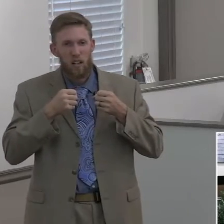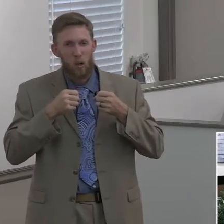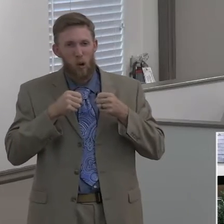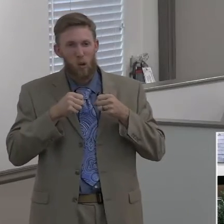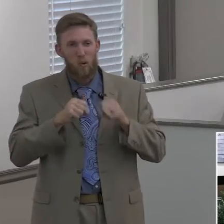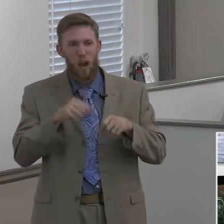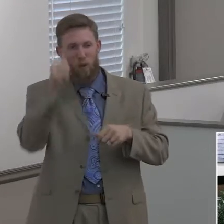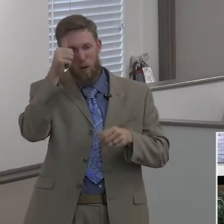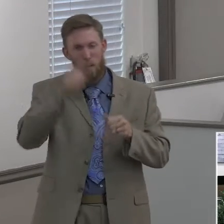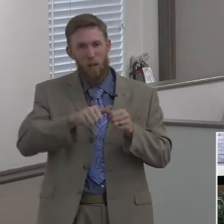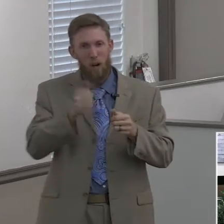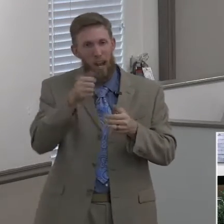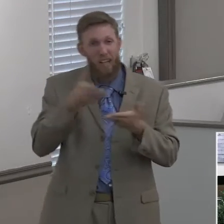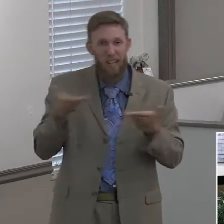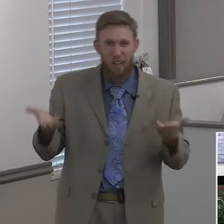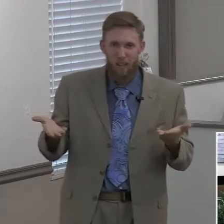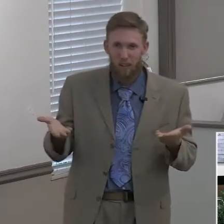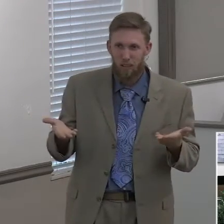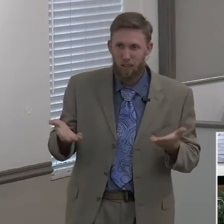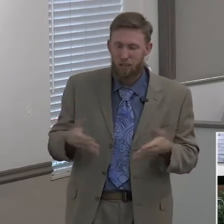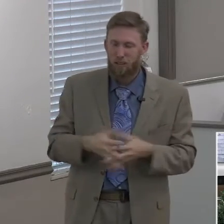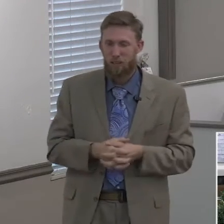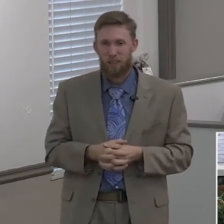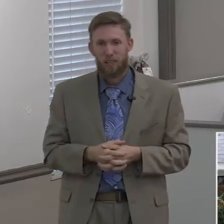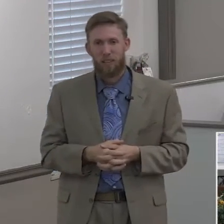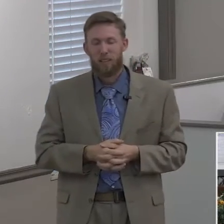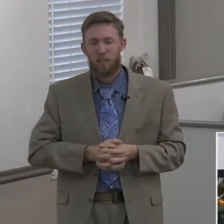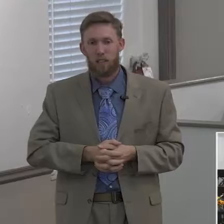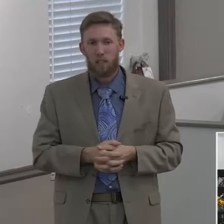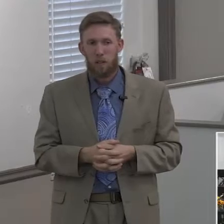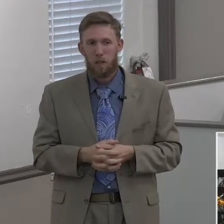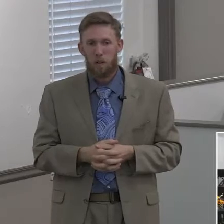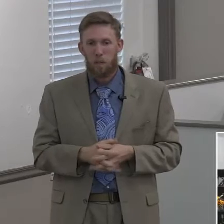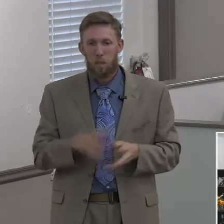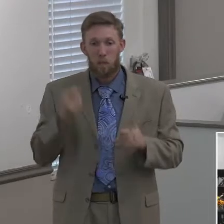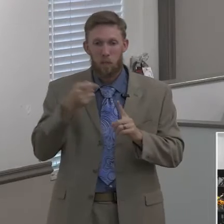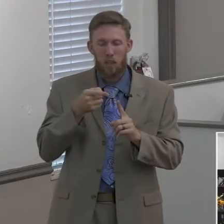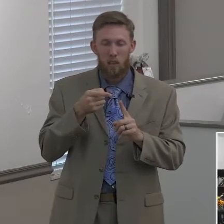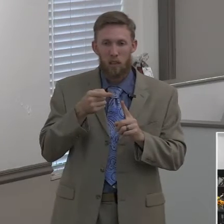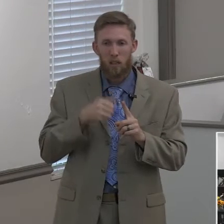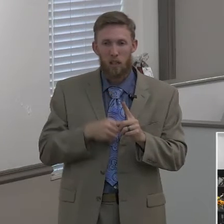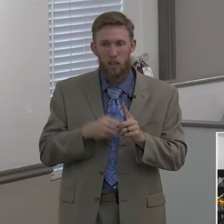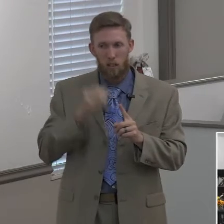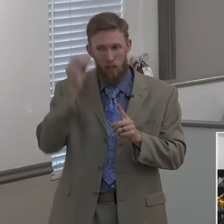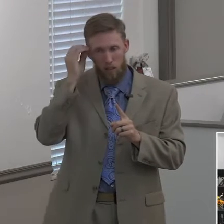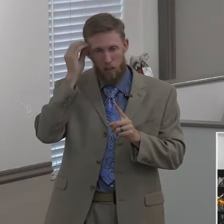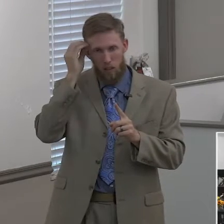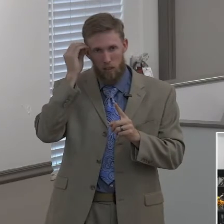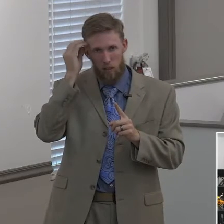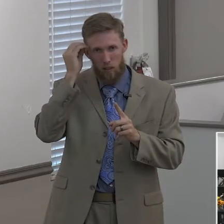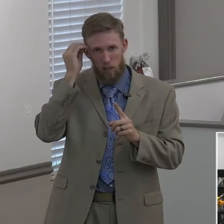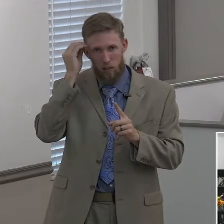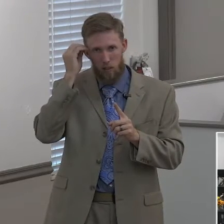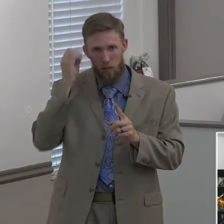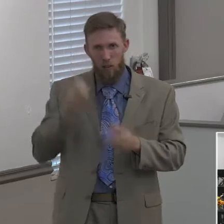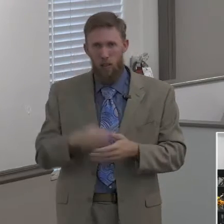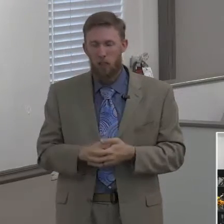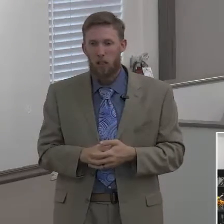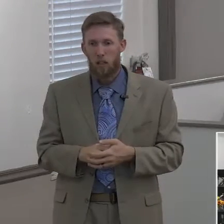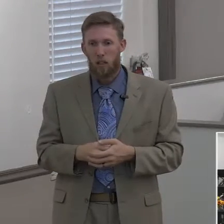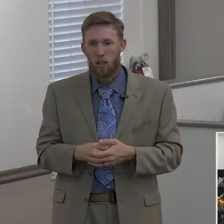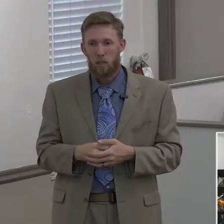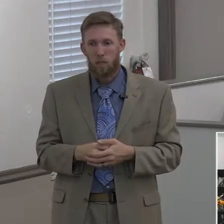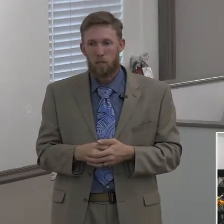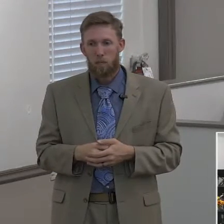There you go. All right. But the whole point of it is, I can maximize something to the point that, oh,